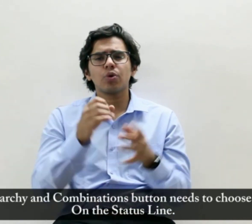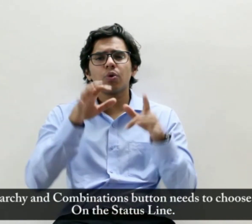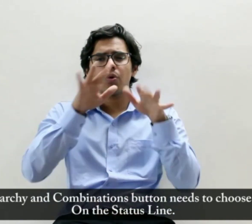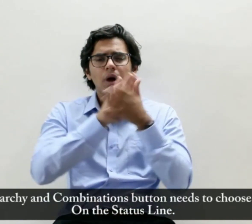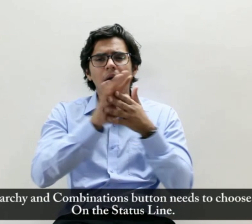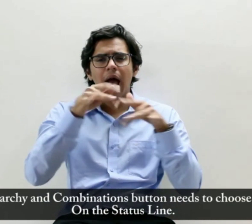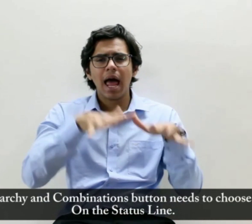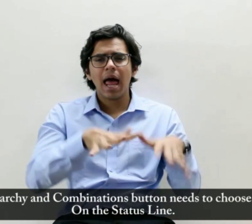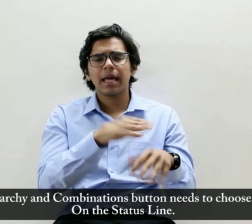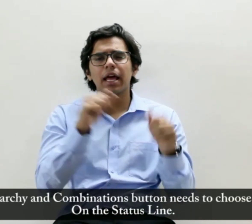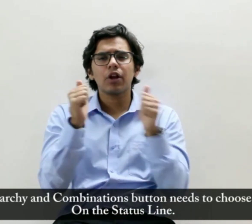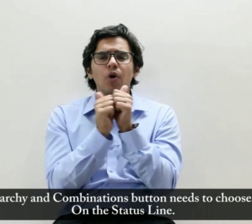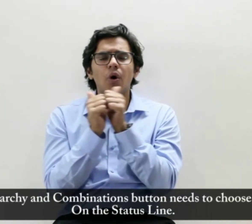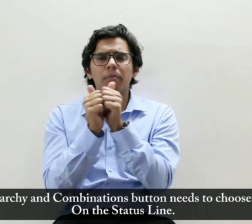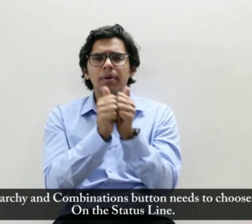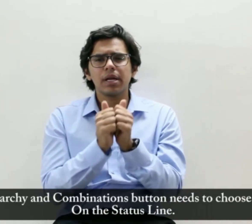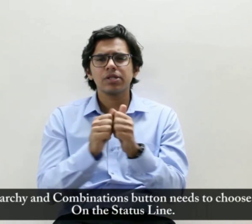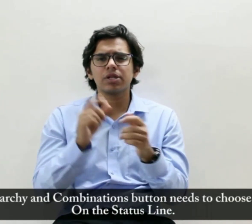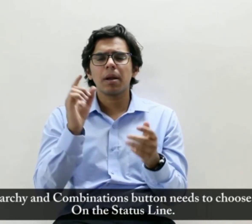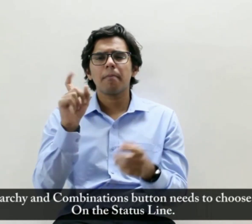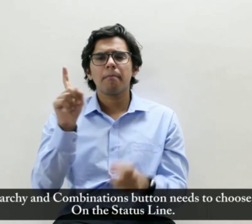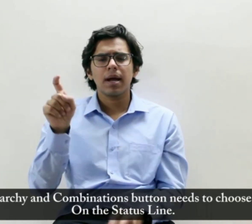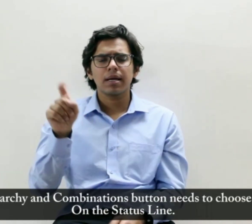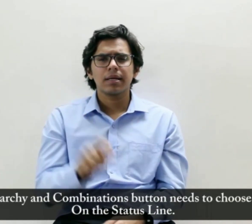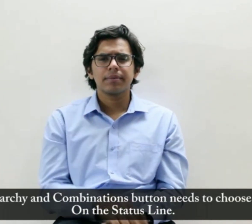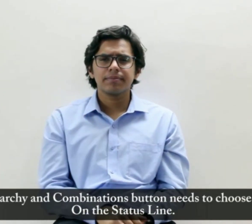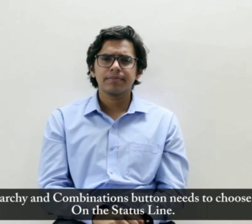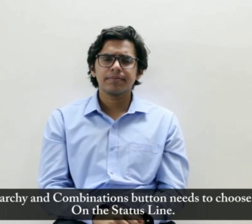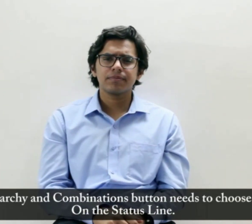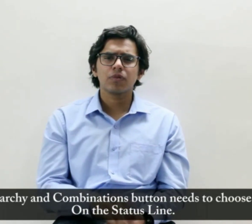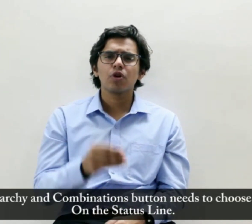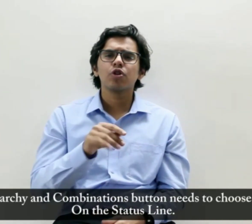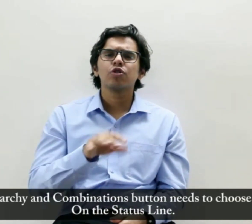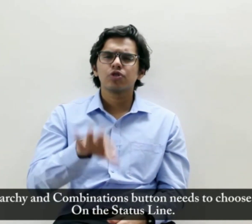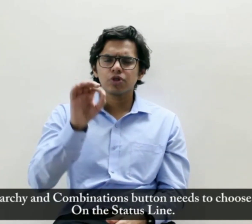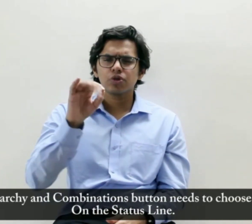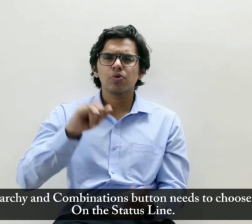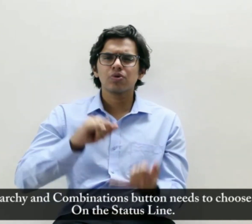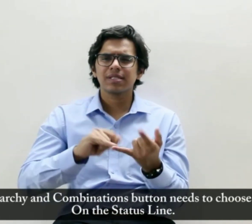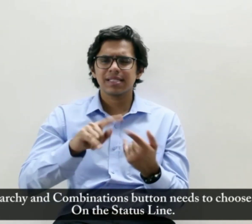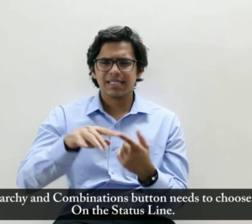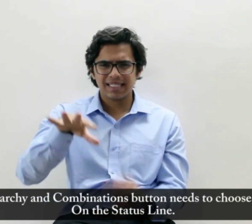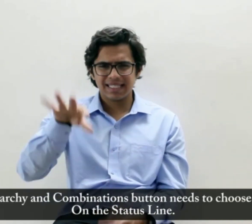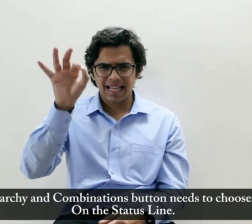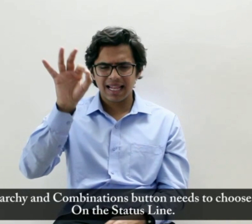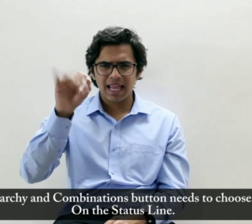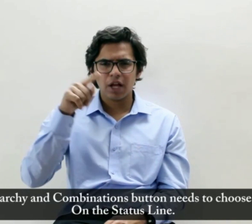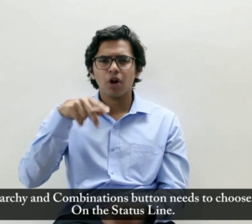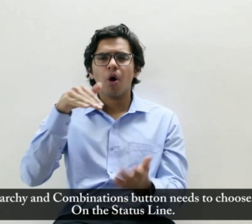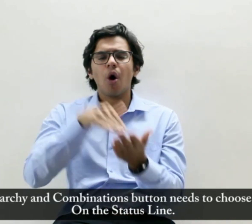By Hierarchy and Combinations button, needs to choose Select on the status line.